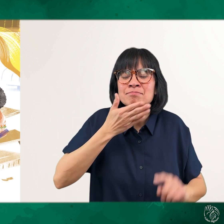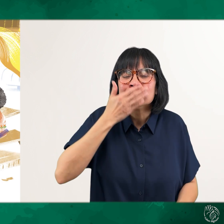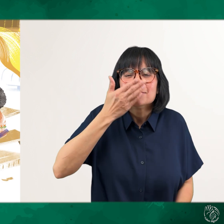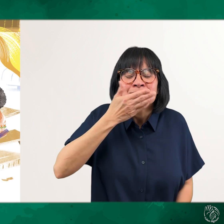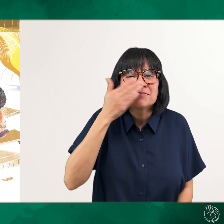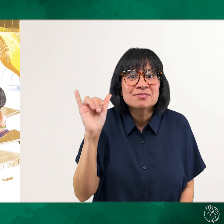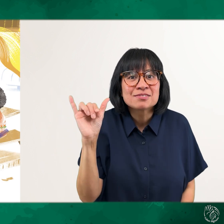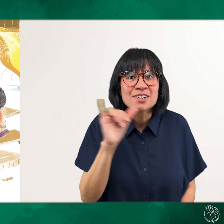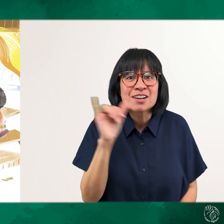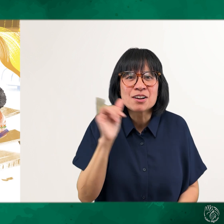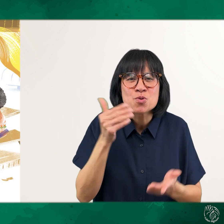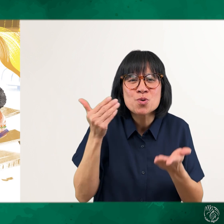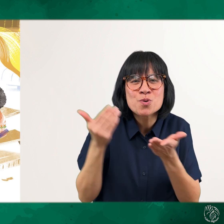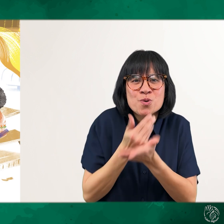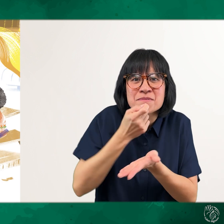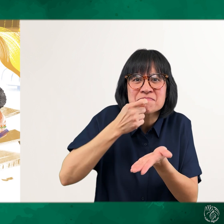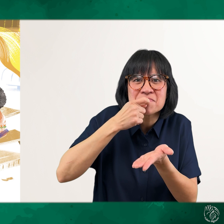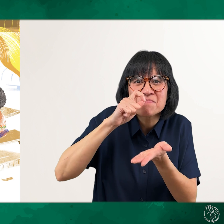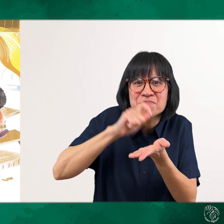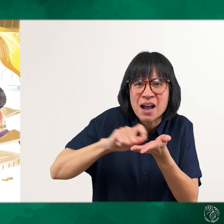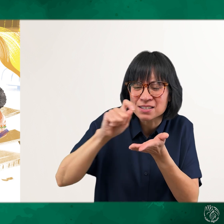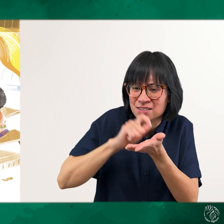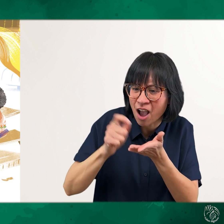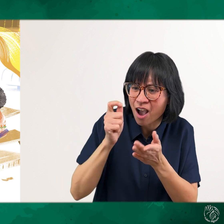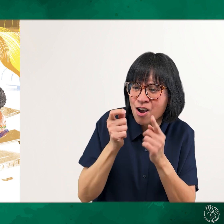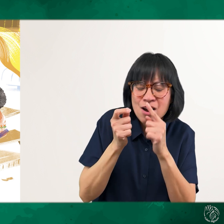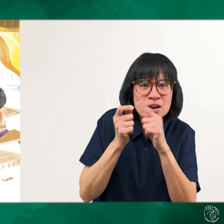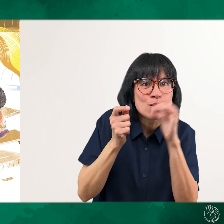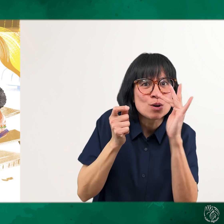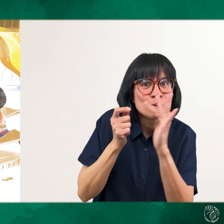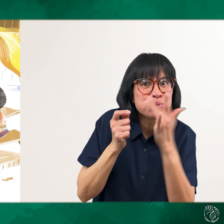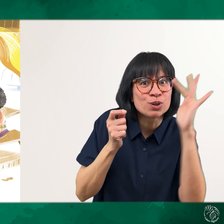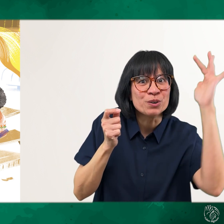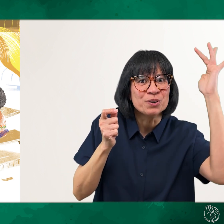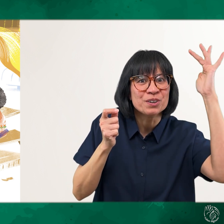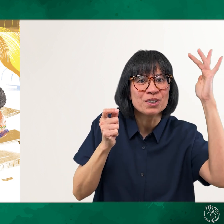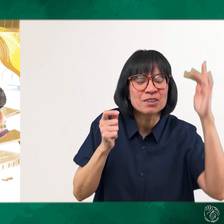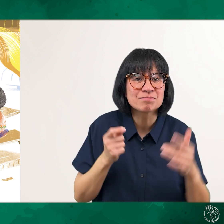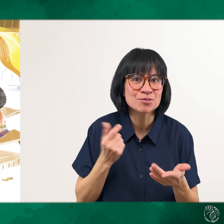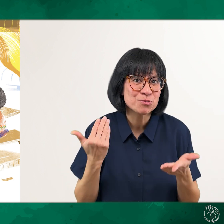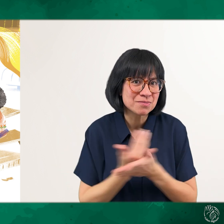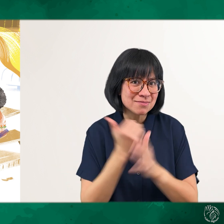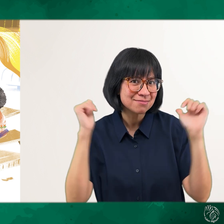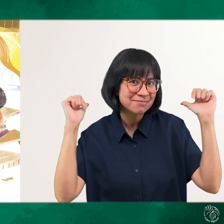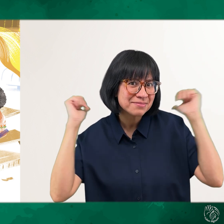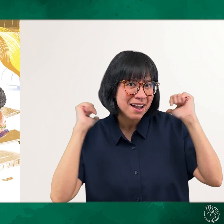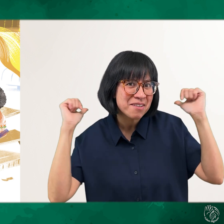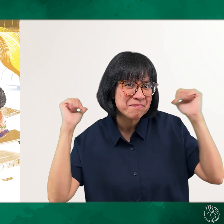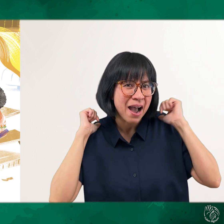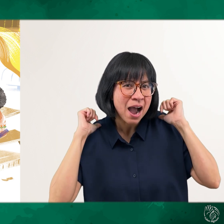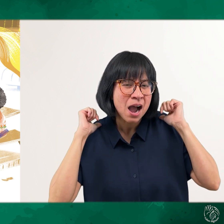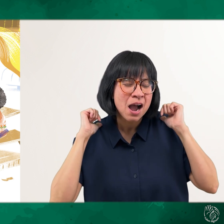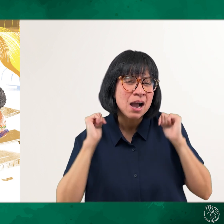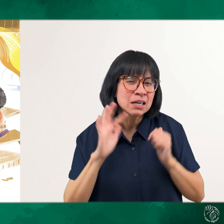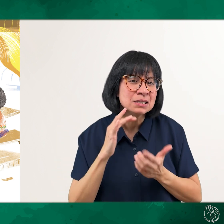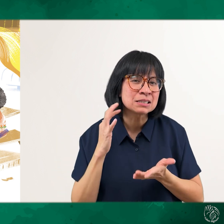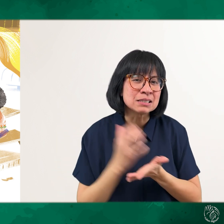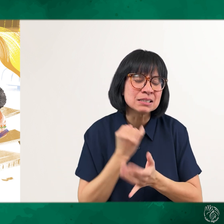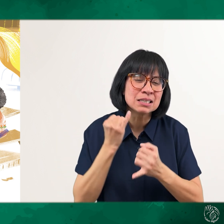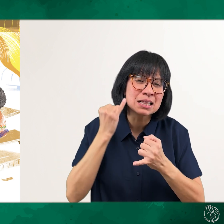Until finally it smells like freshly sharpened pencils, a stiff new backpack,